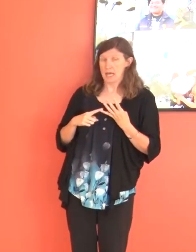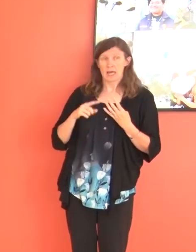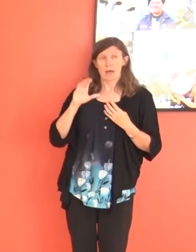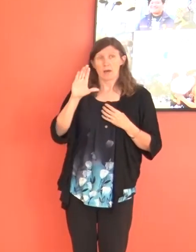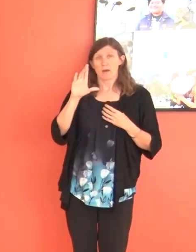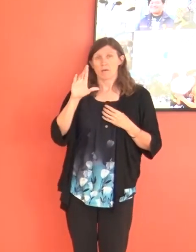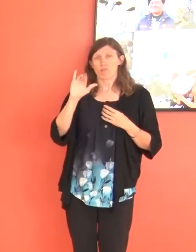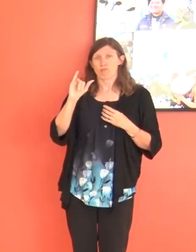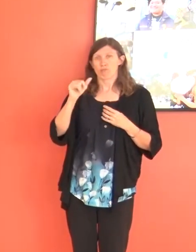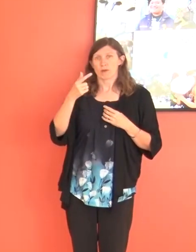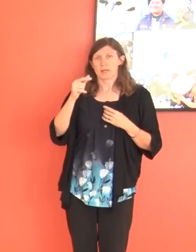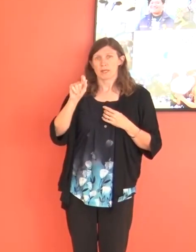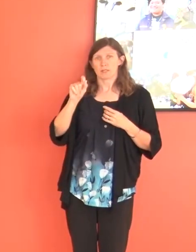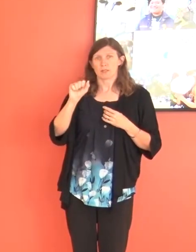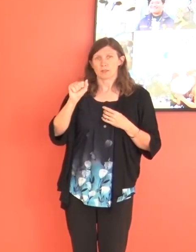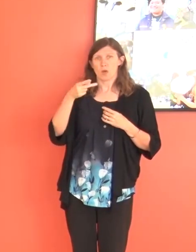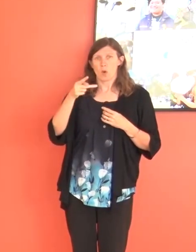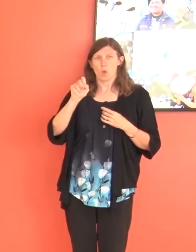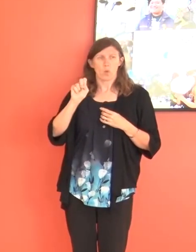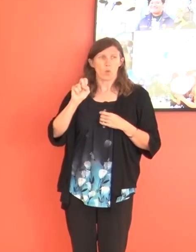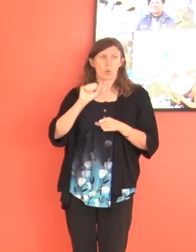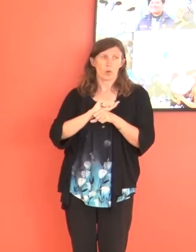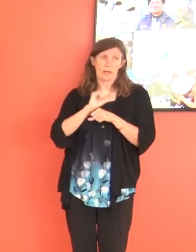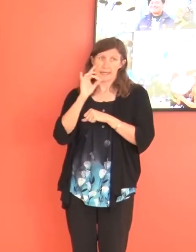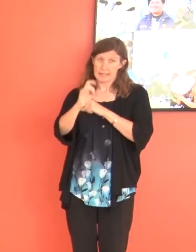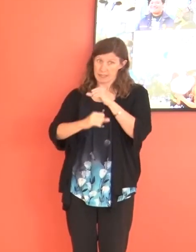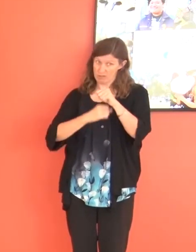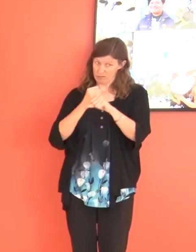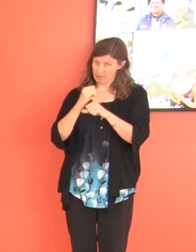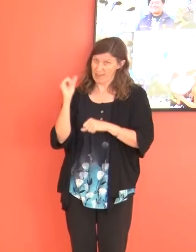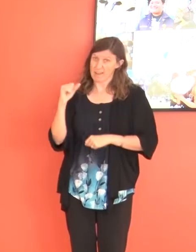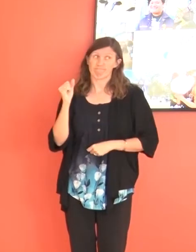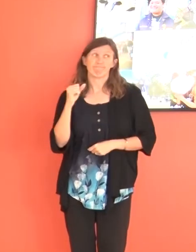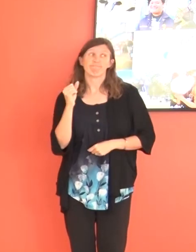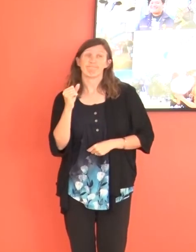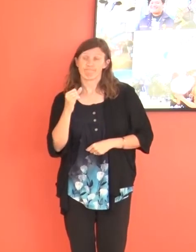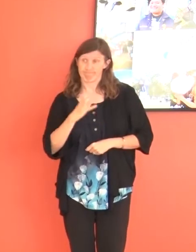Bridgestone. Worked for them for a number of years. So